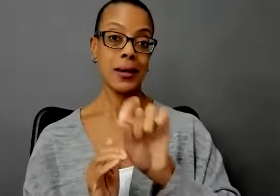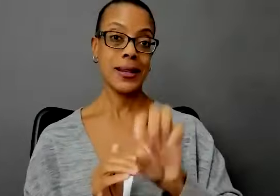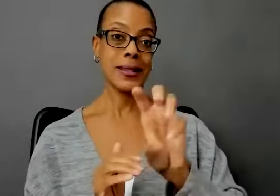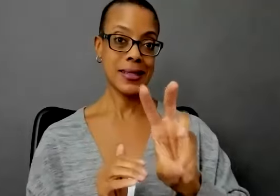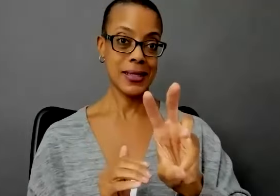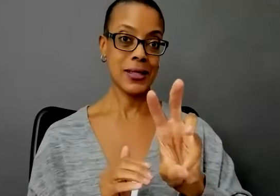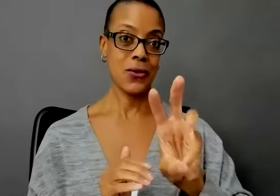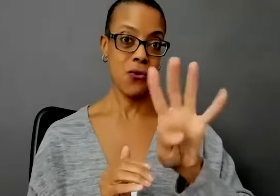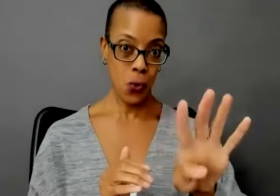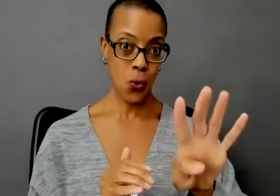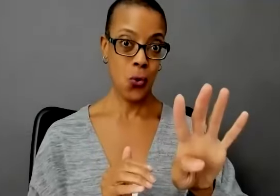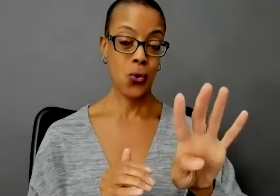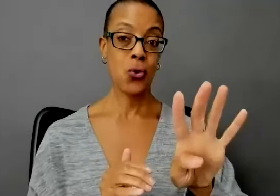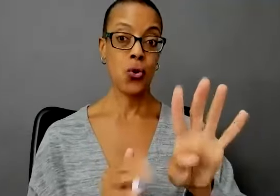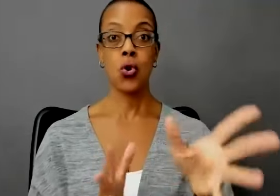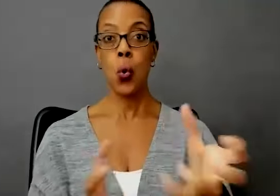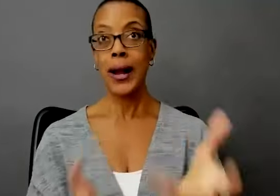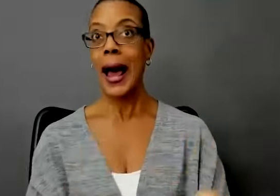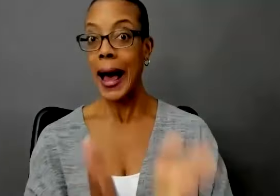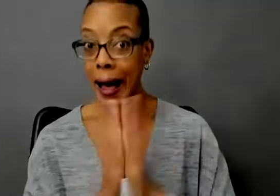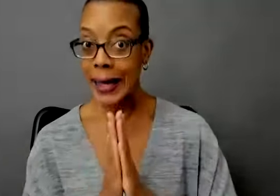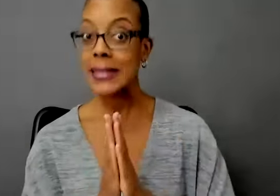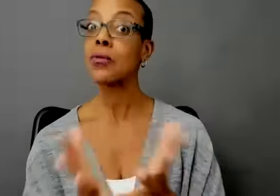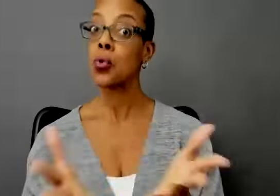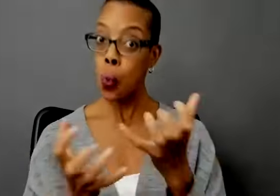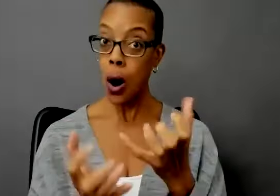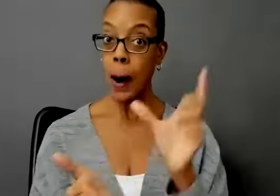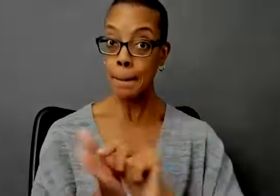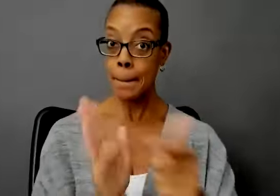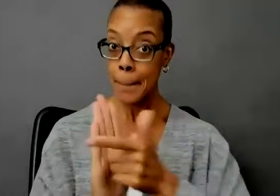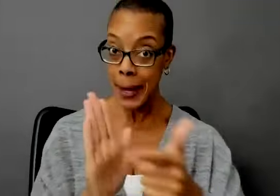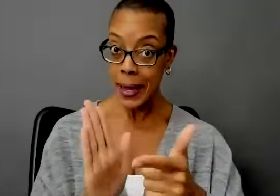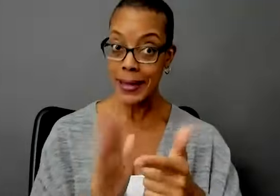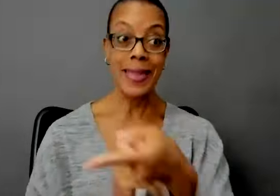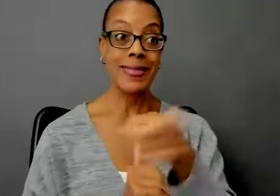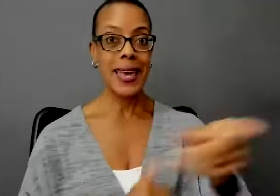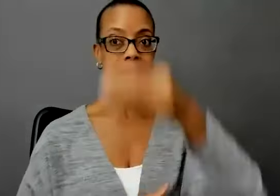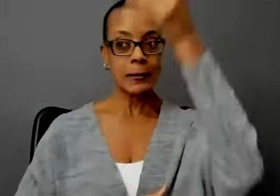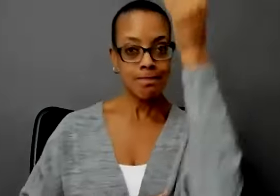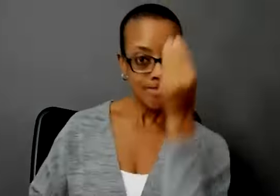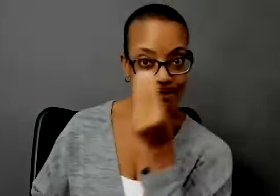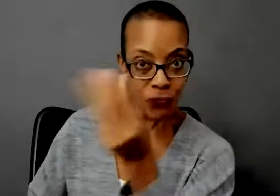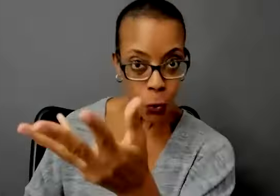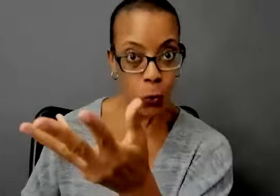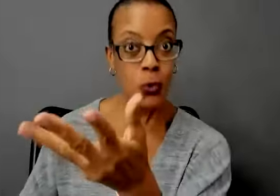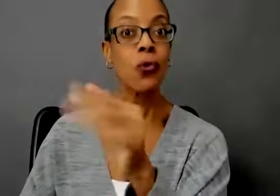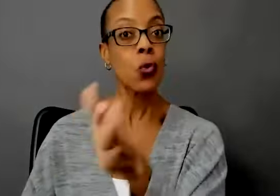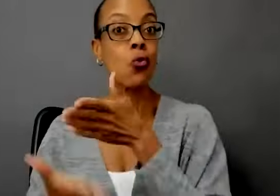asked about whether you want a publication ban. You must be informed about your right to revoke the publication ban. There is now a